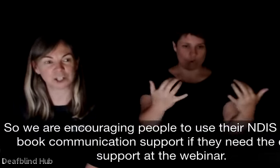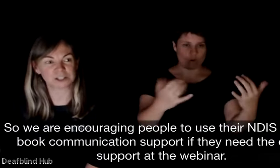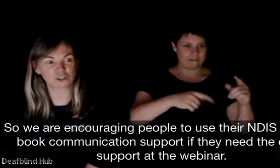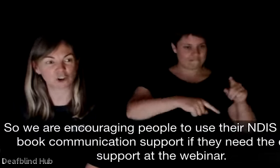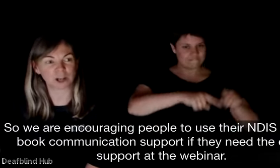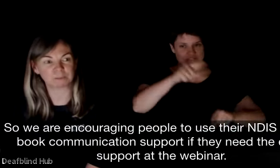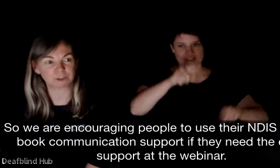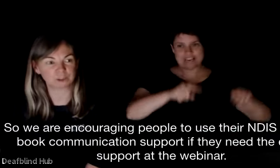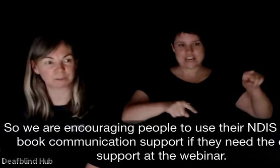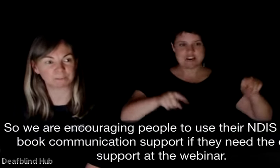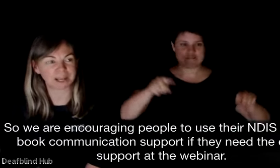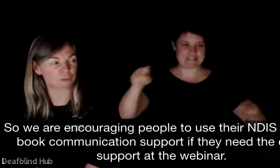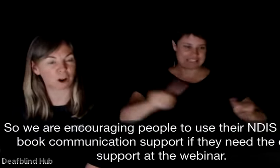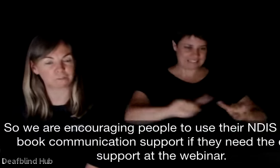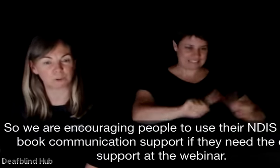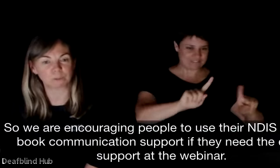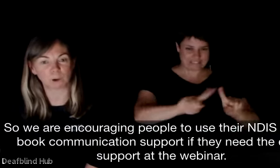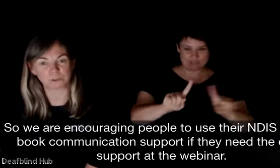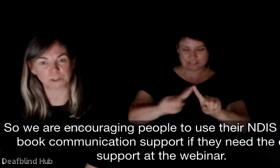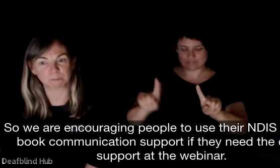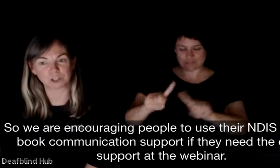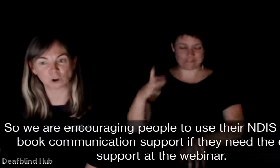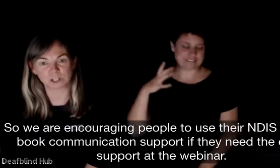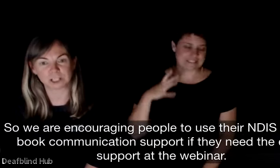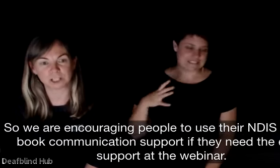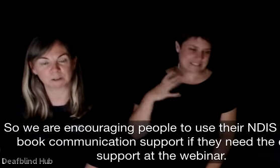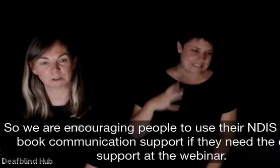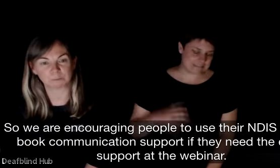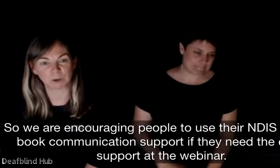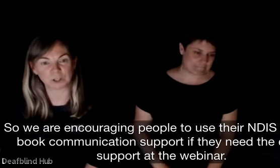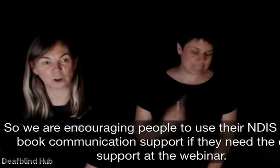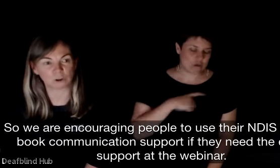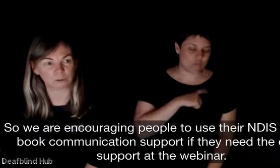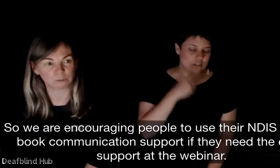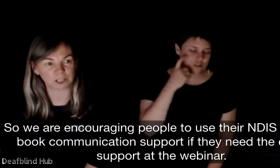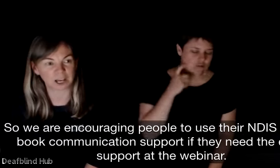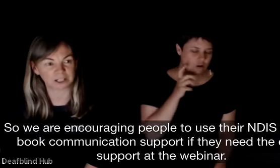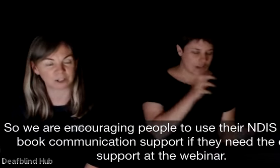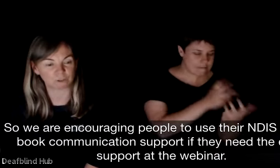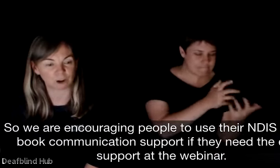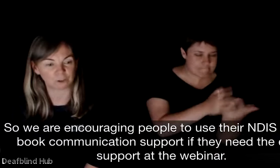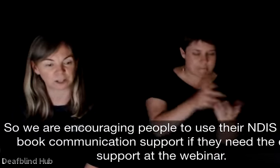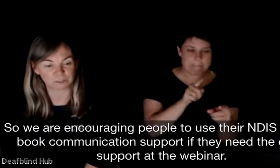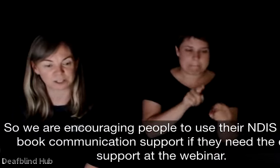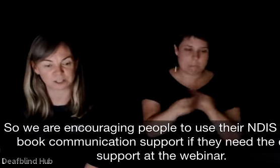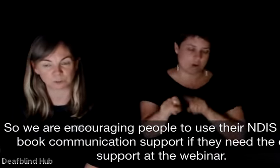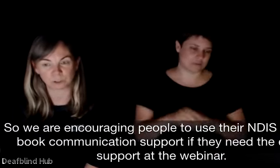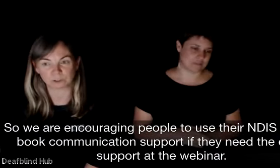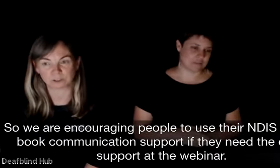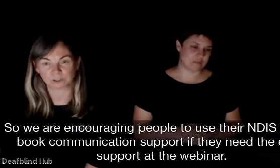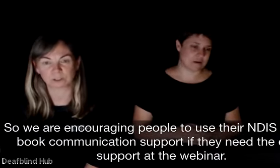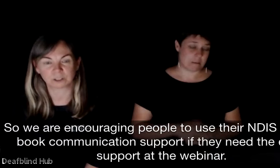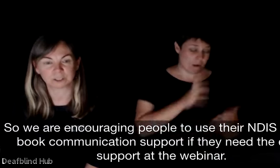And we just try to make it right for the most, the majority, but we know we can't get it right for every